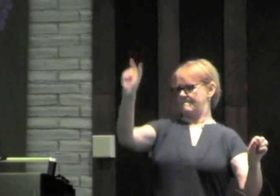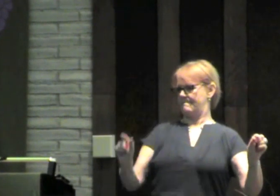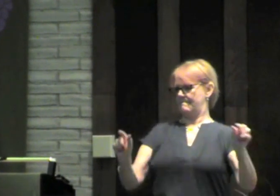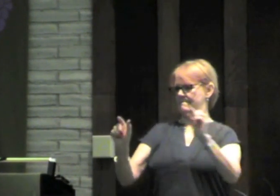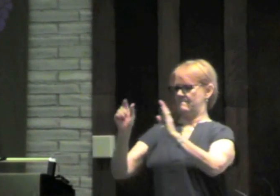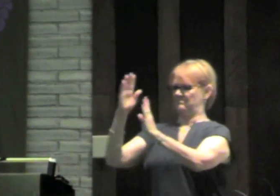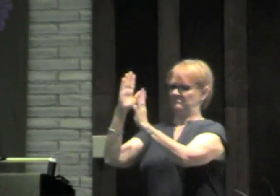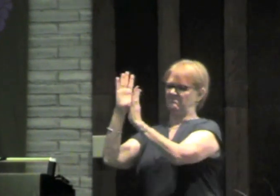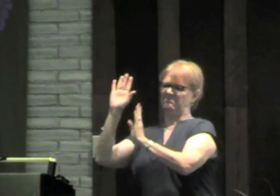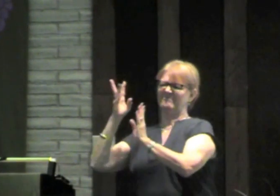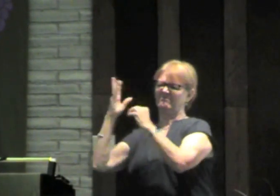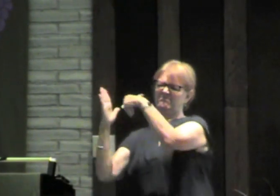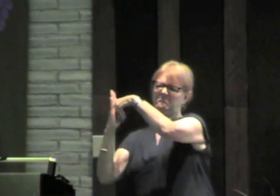and the West Bank,